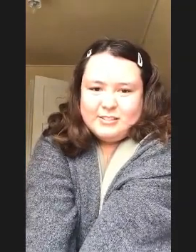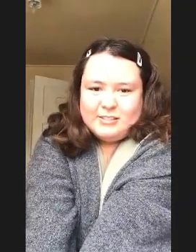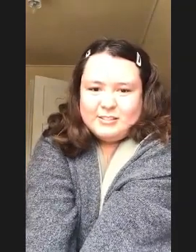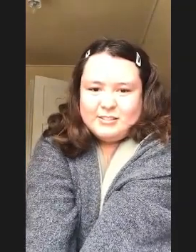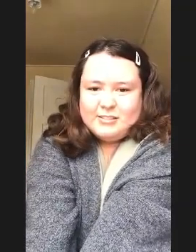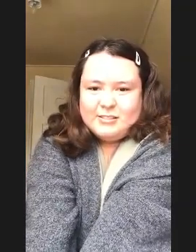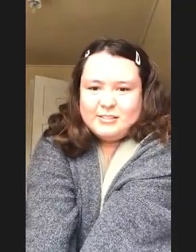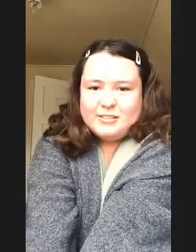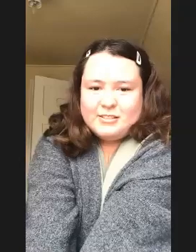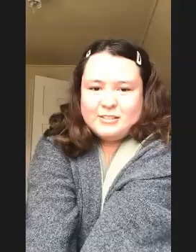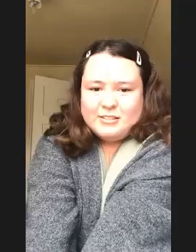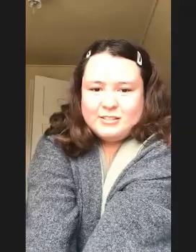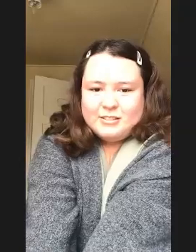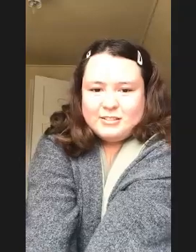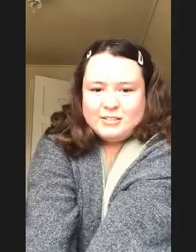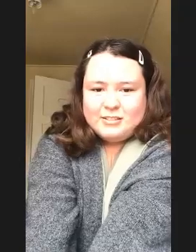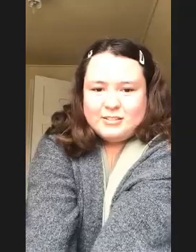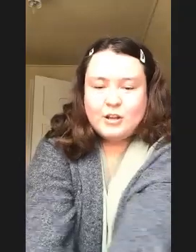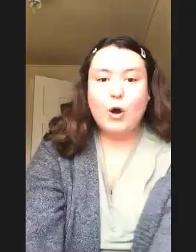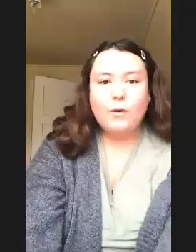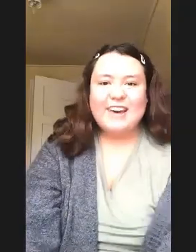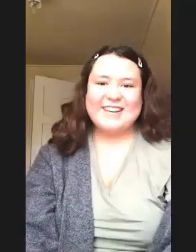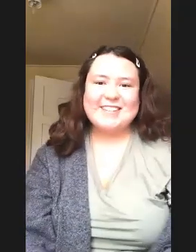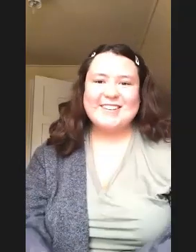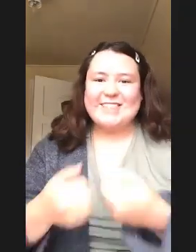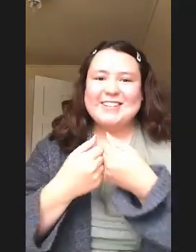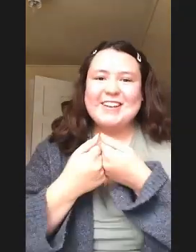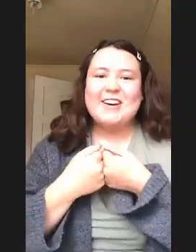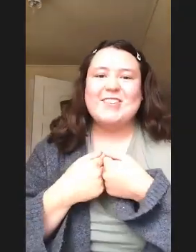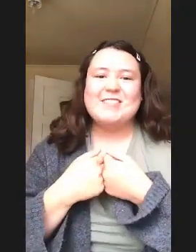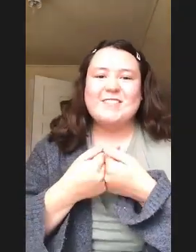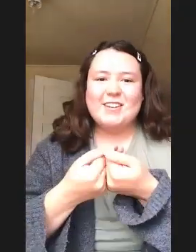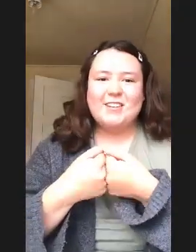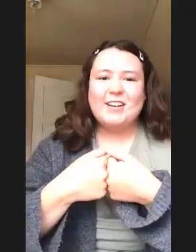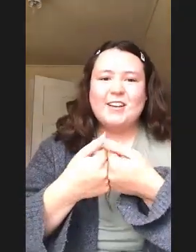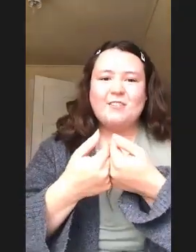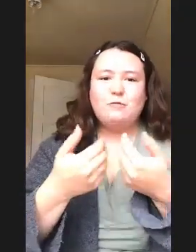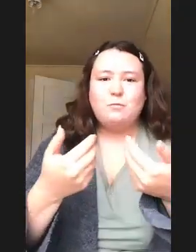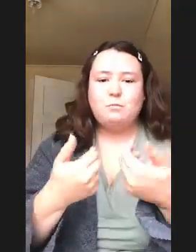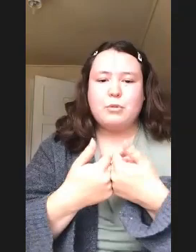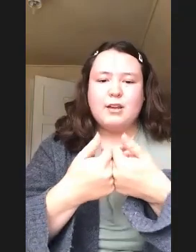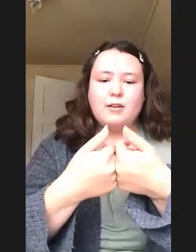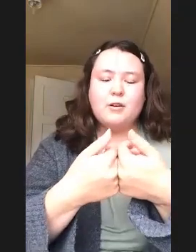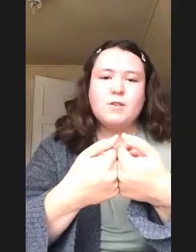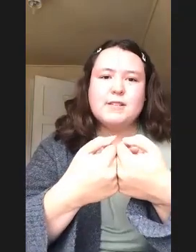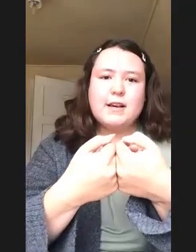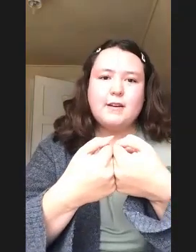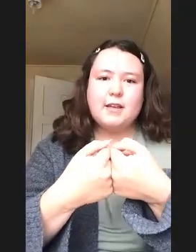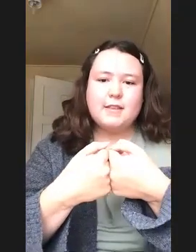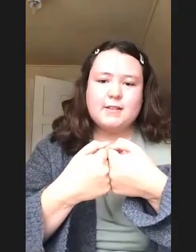How do you ask, like, how are you? Oh yeah, that's a good one. So you would kind of bring your knuckles together like this